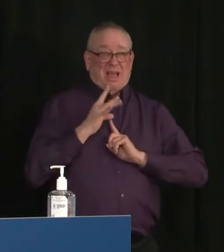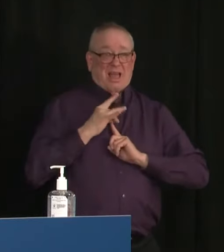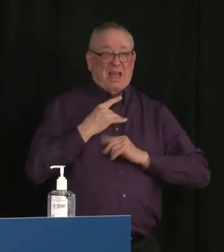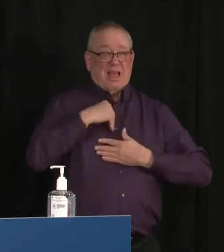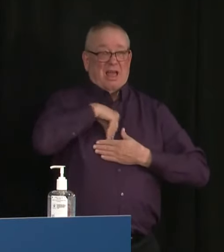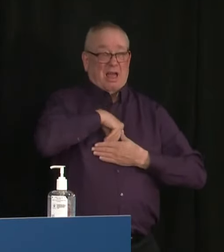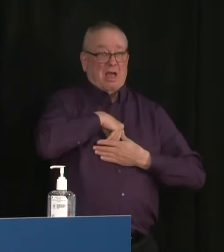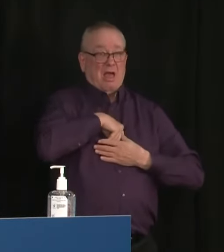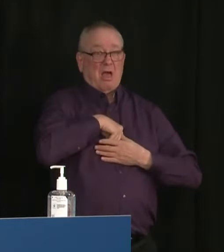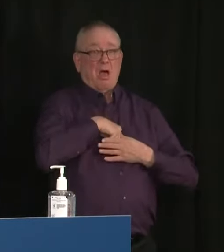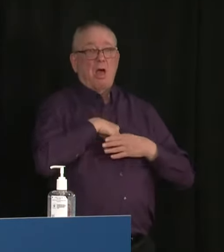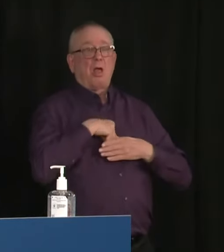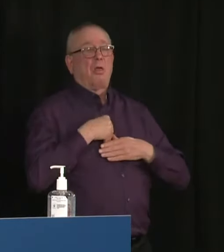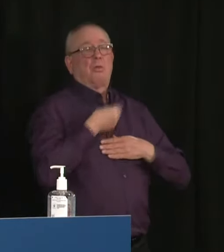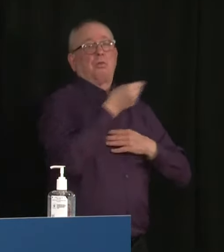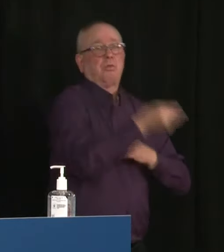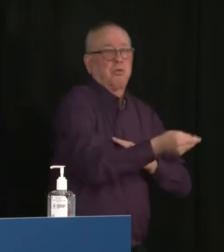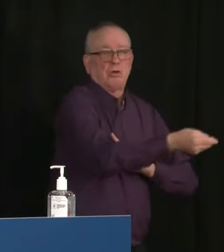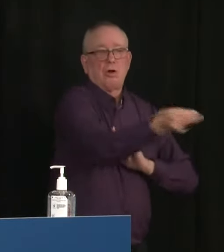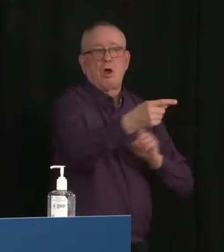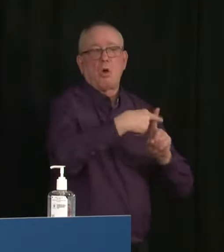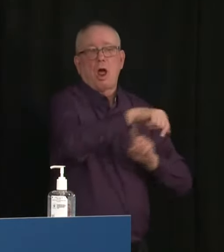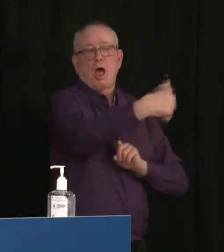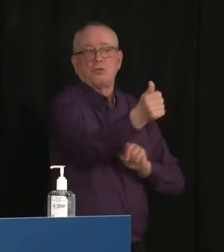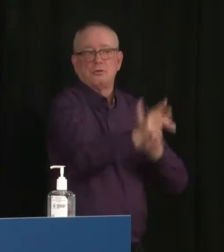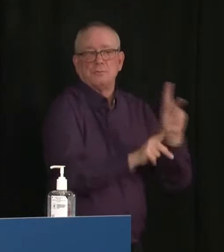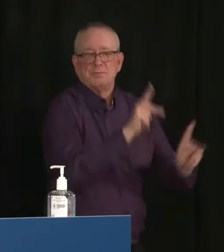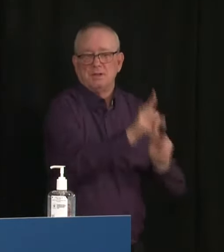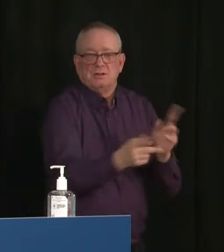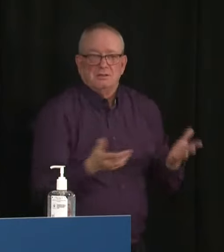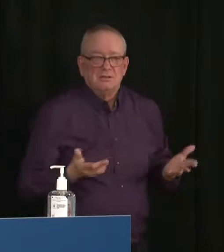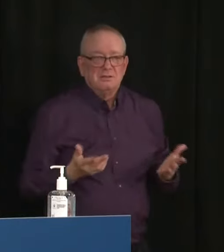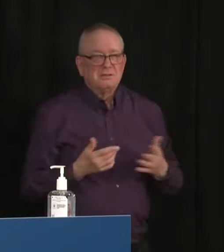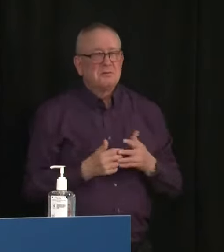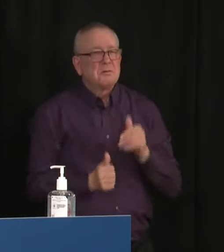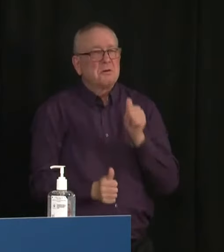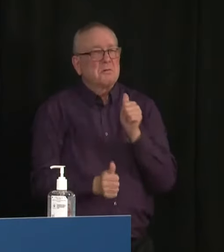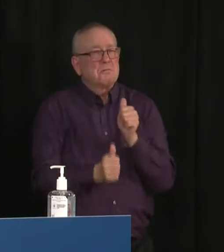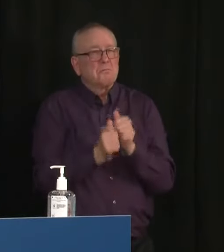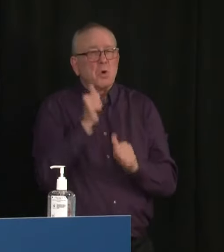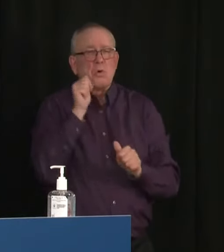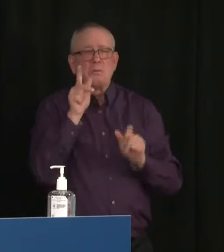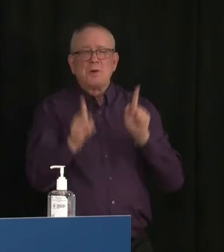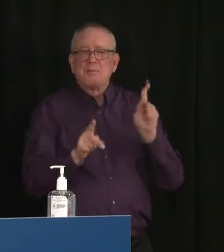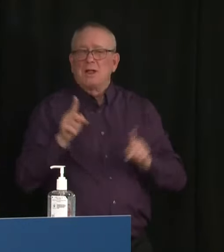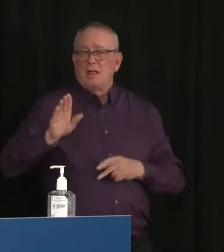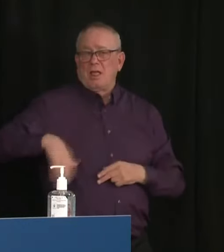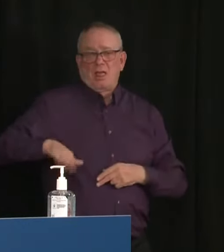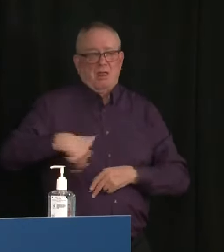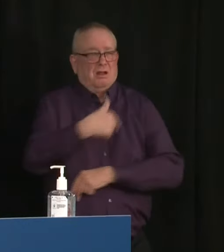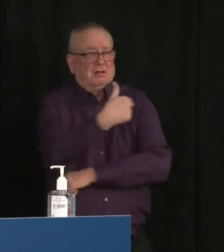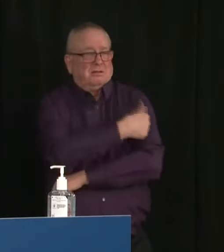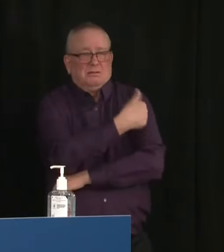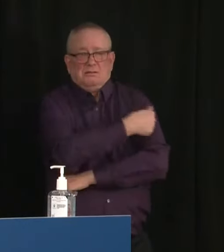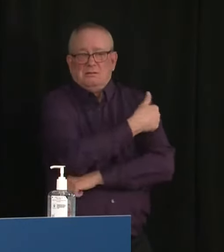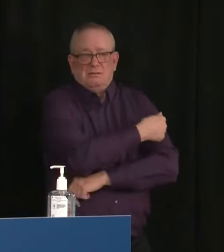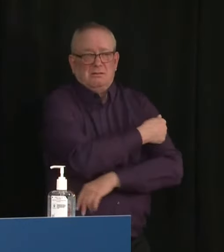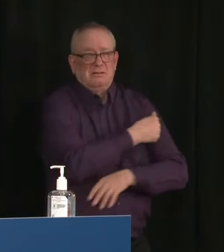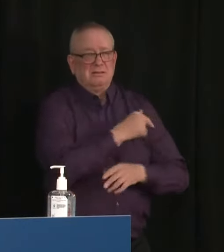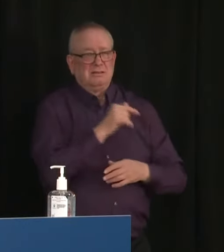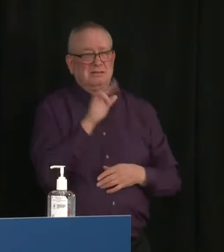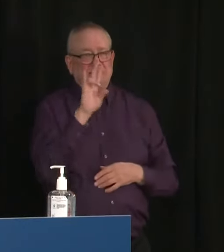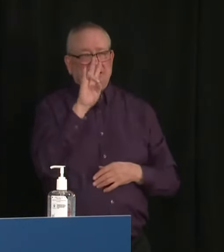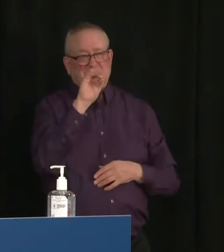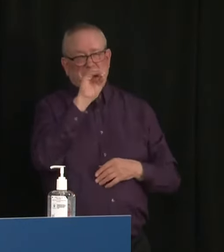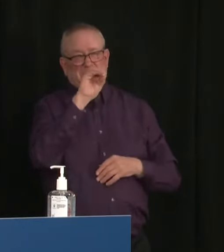of people still not immunized with even 1 dose, it is essential that anyone who has had the vaccine continue to follow all